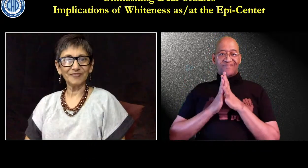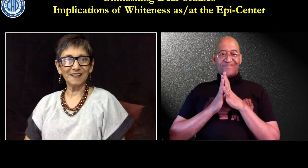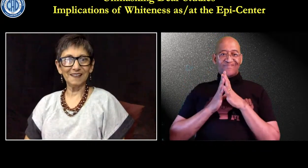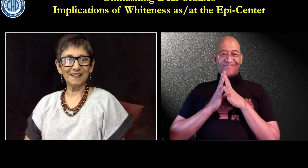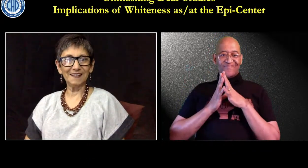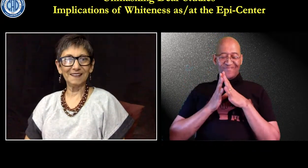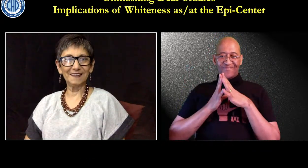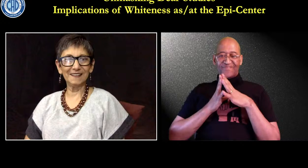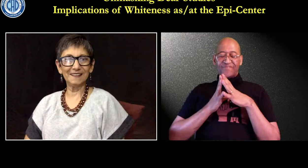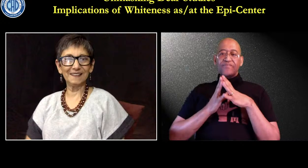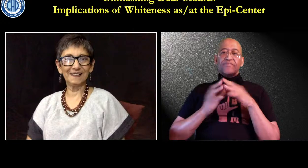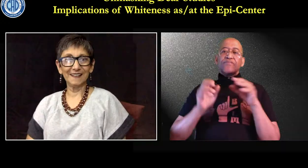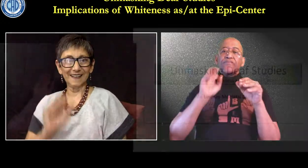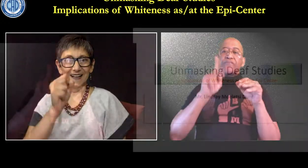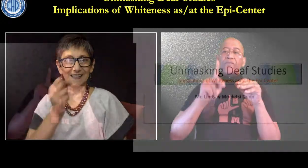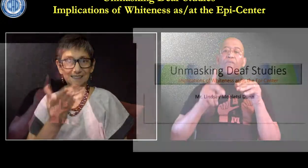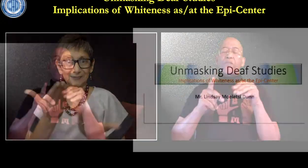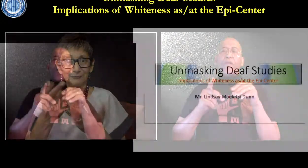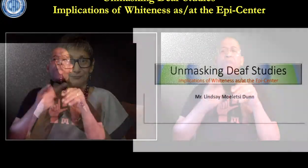All right.